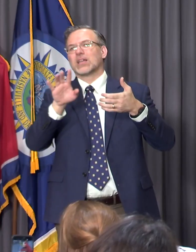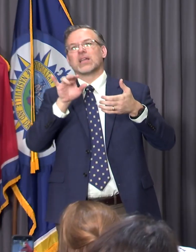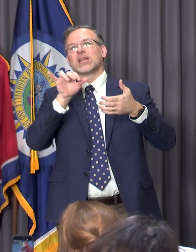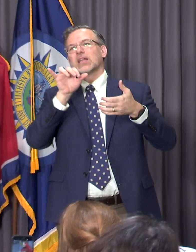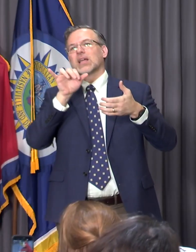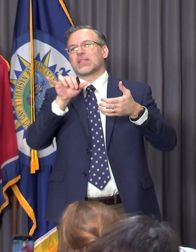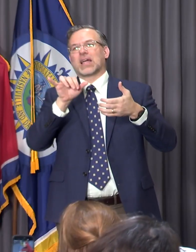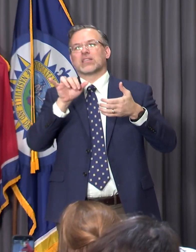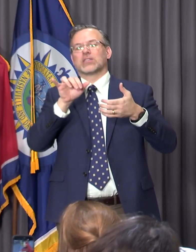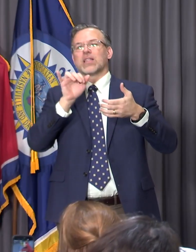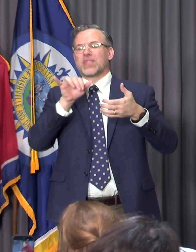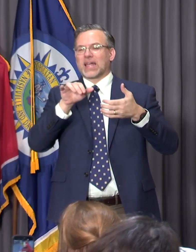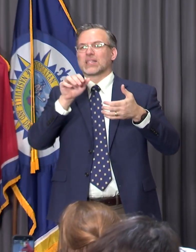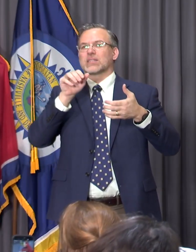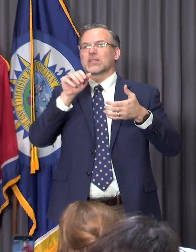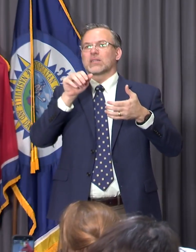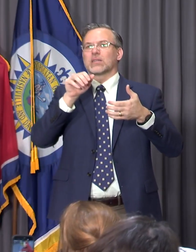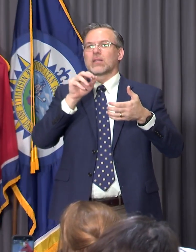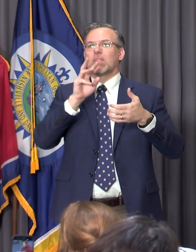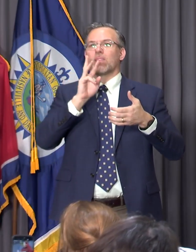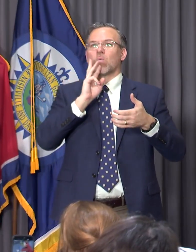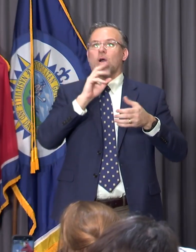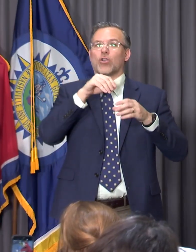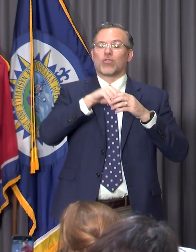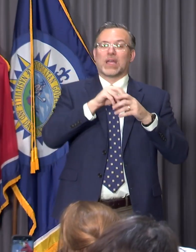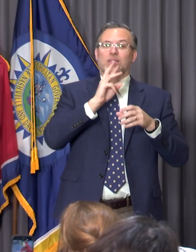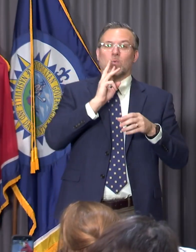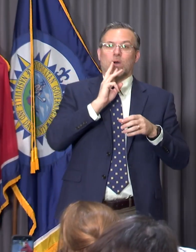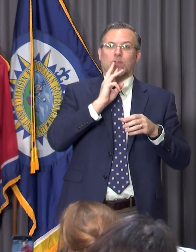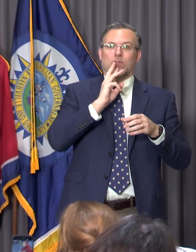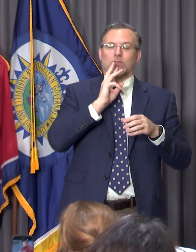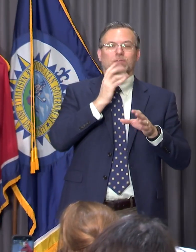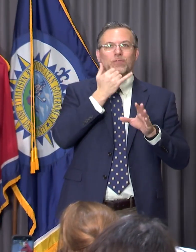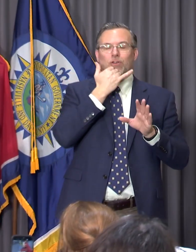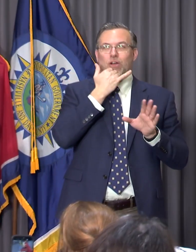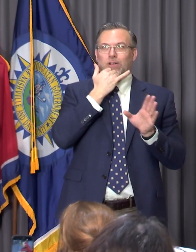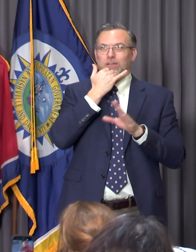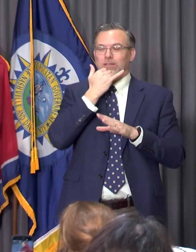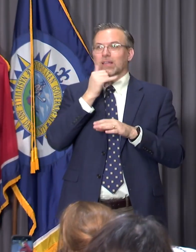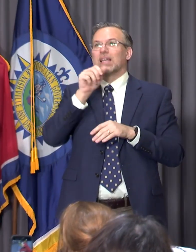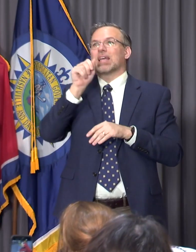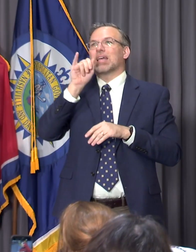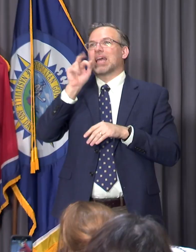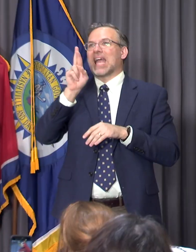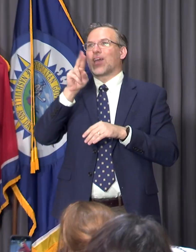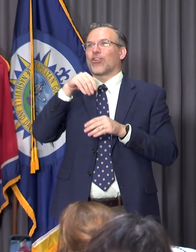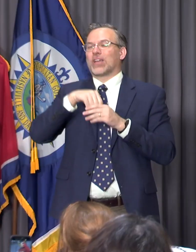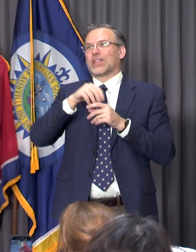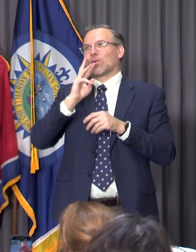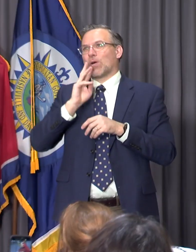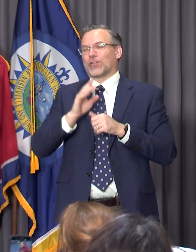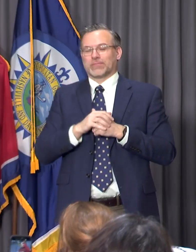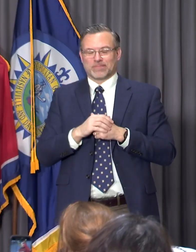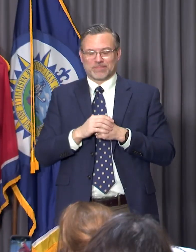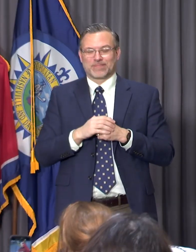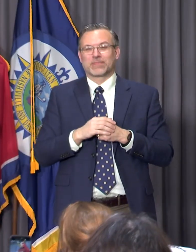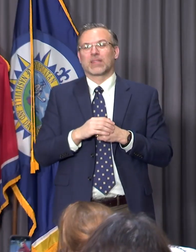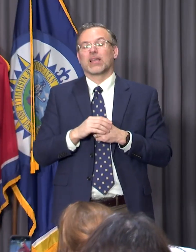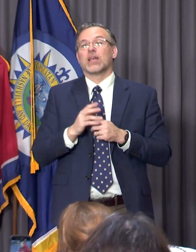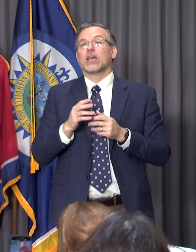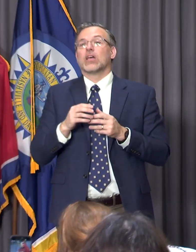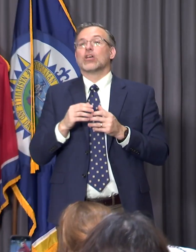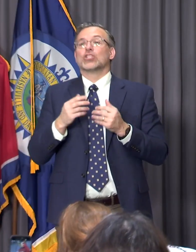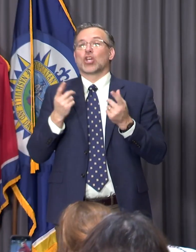the air. I'm sorry, water in the water. Try again, air in the water. So what you need to do